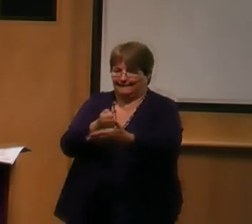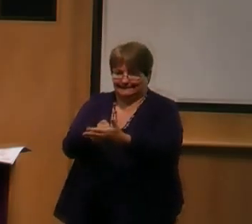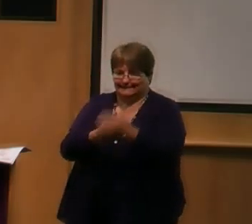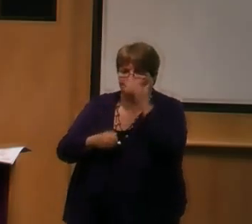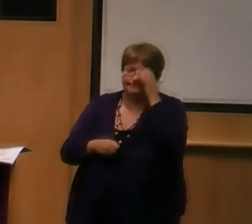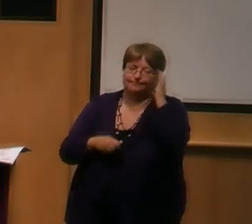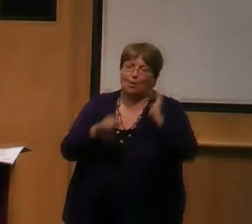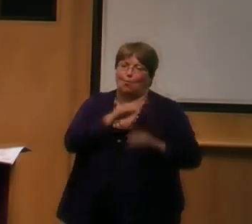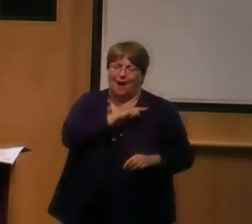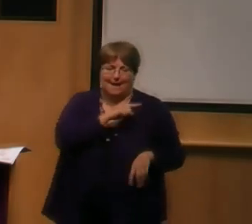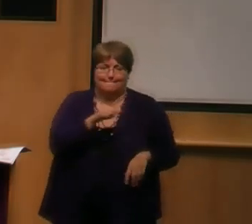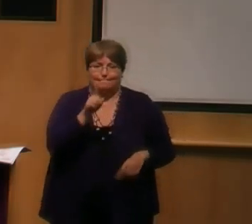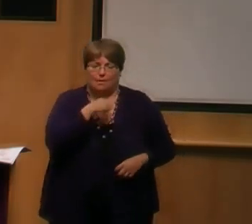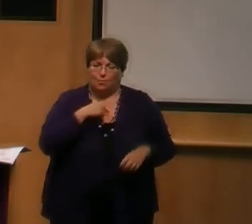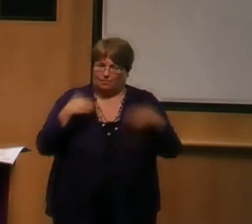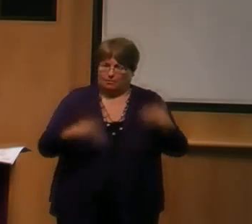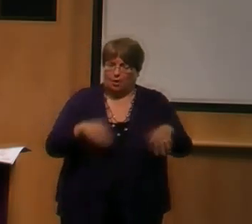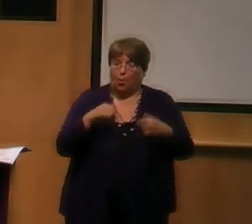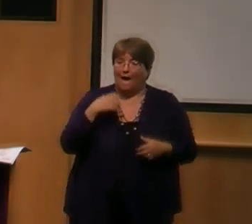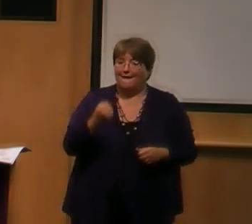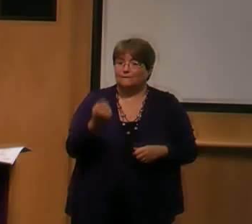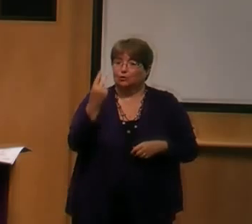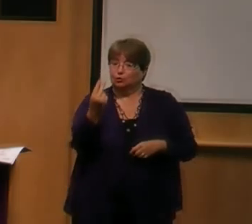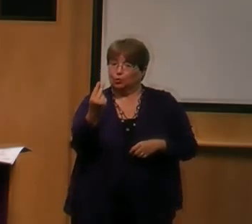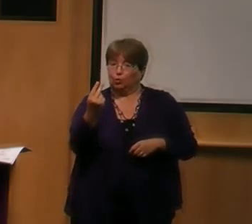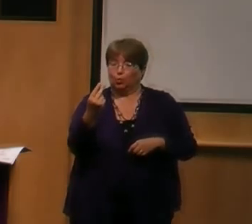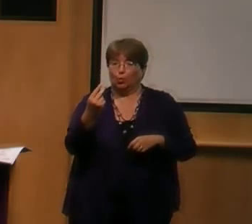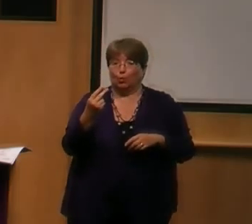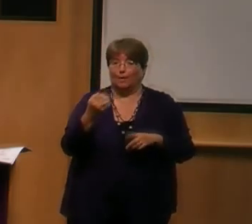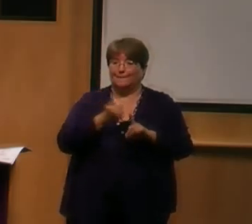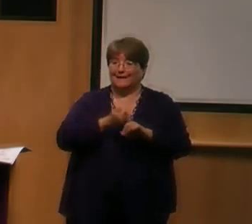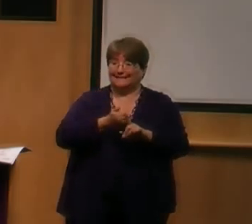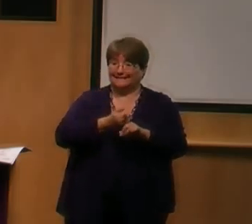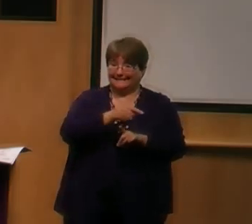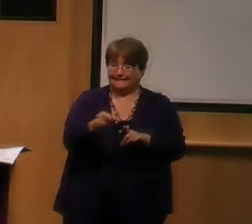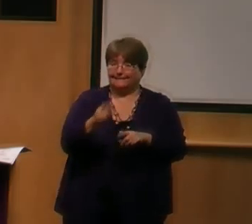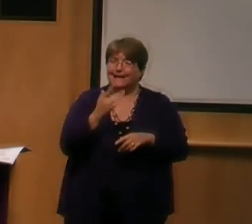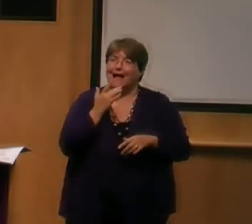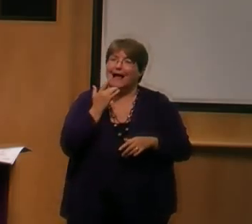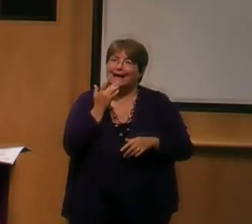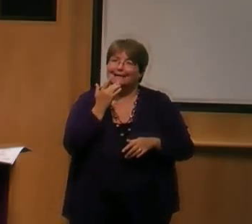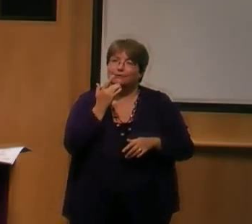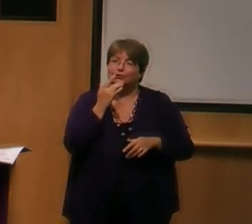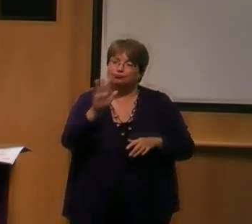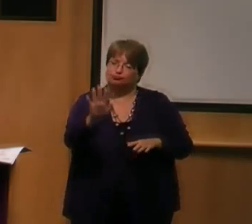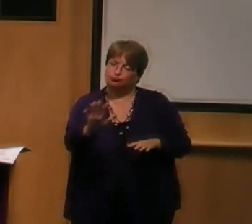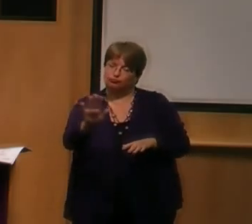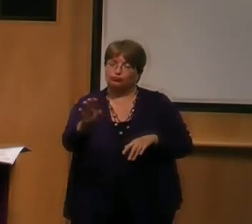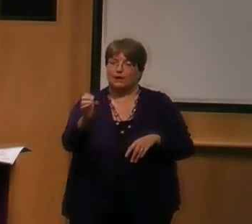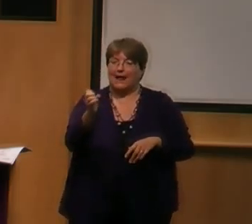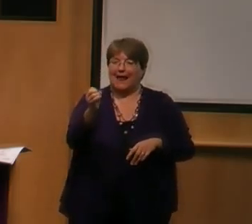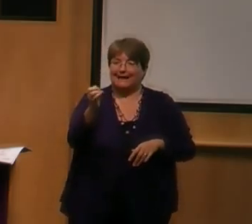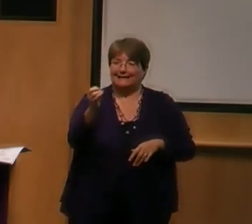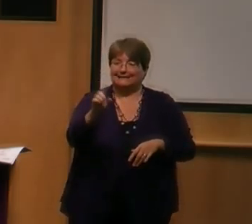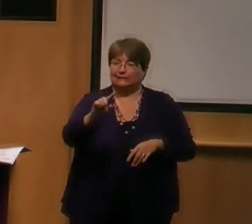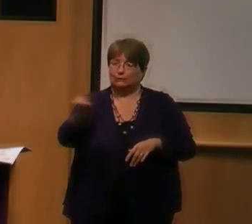The next one is Romance. We have 20 young mentees, aged around